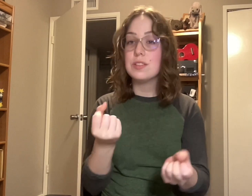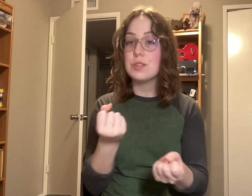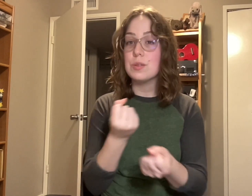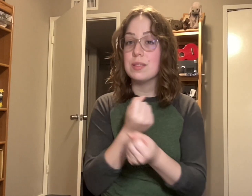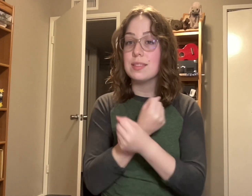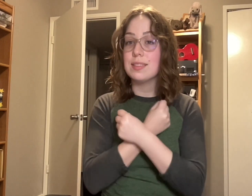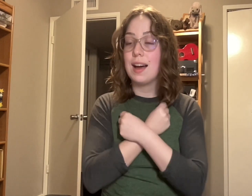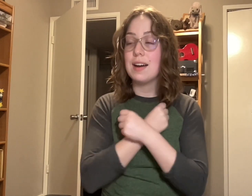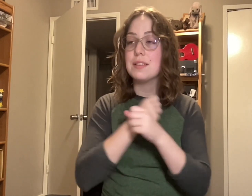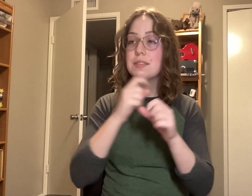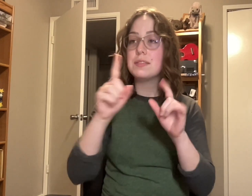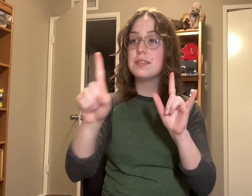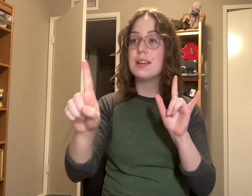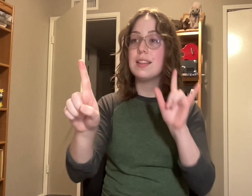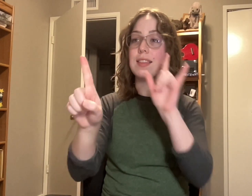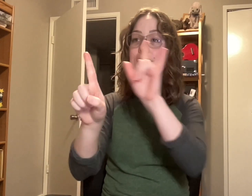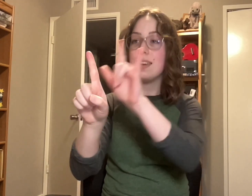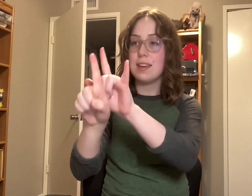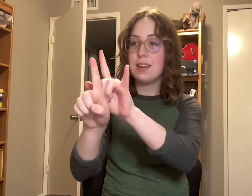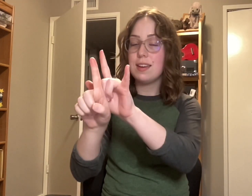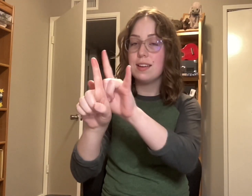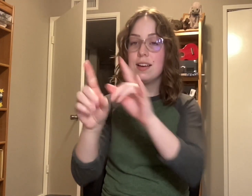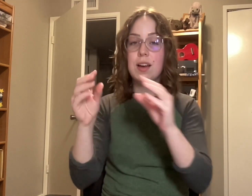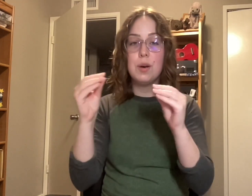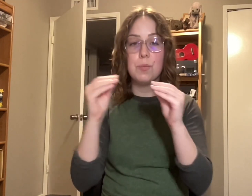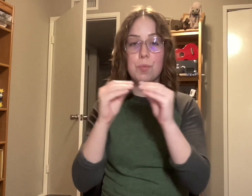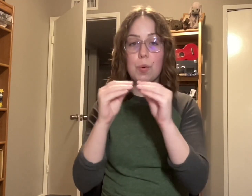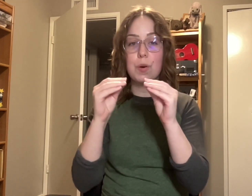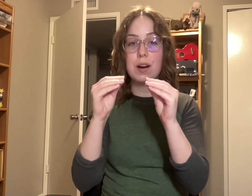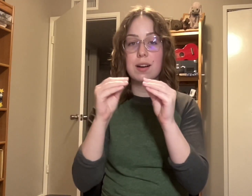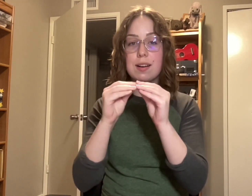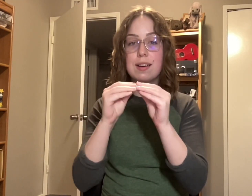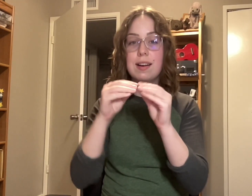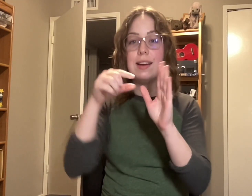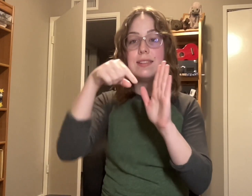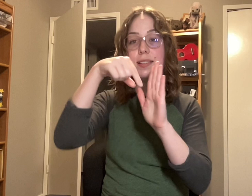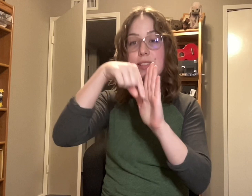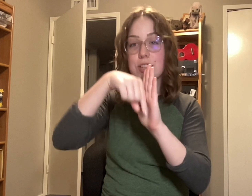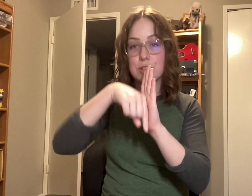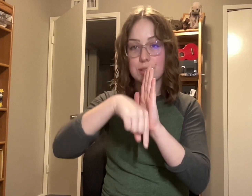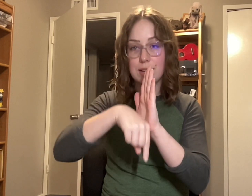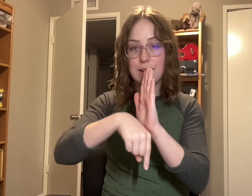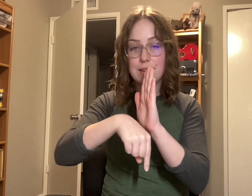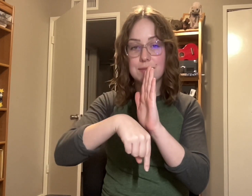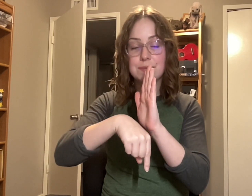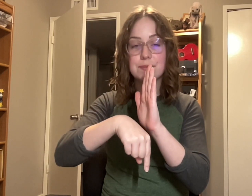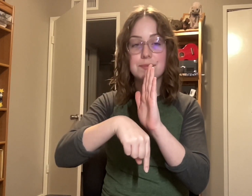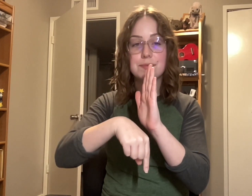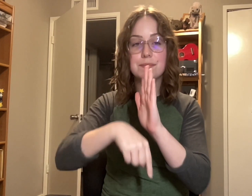to love thee more dearly,